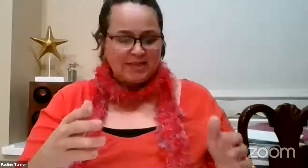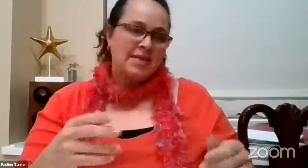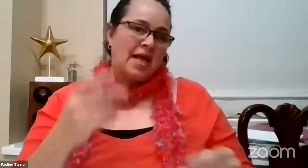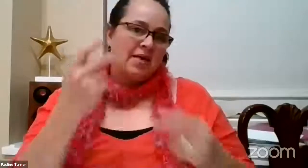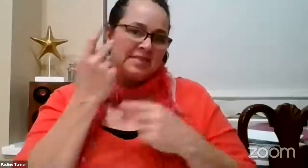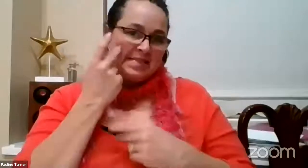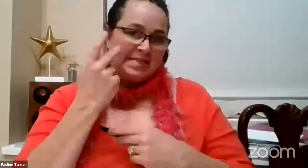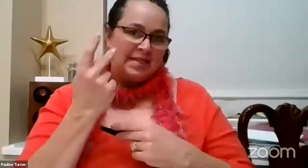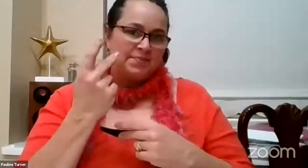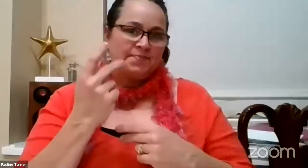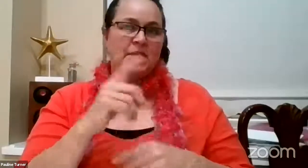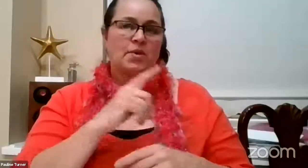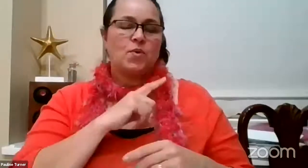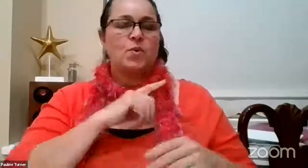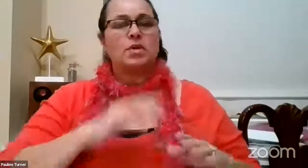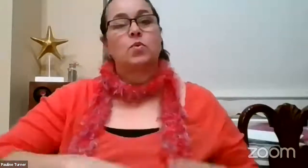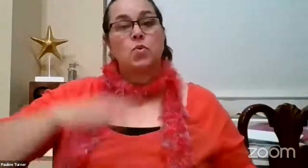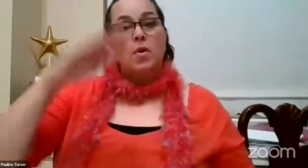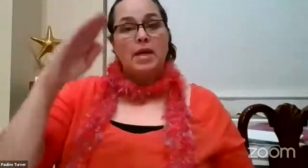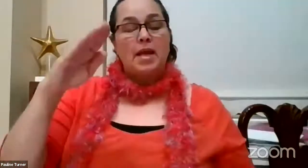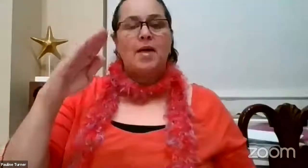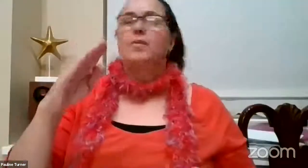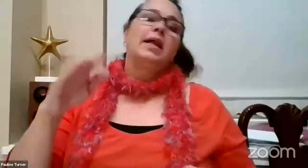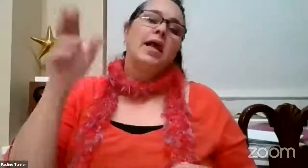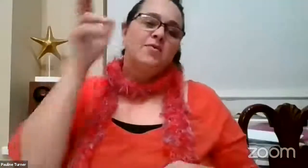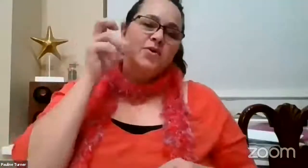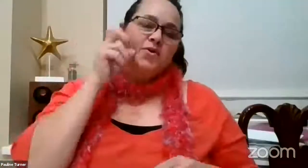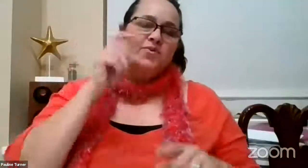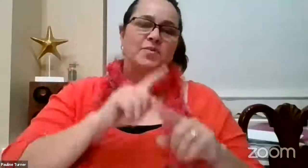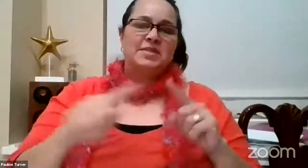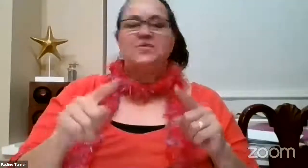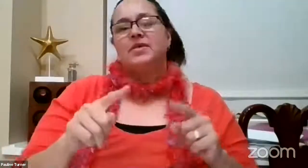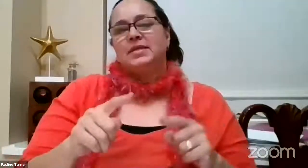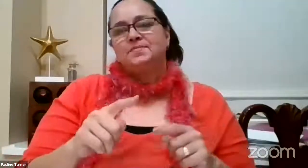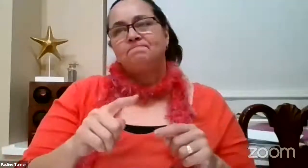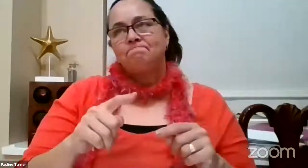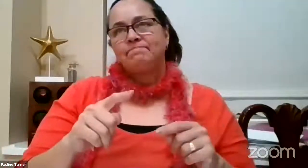Yep. It sure is still there. Which part are you going?